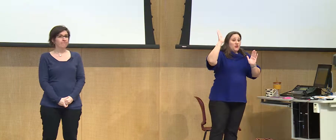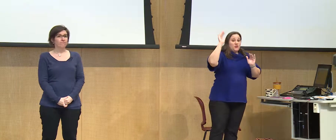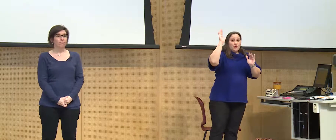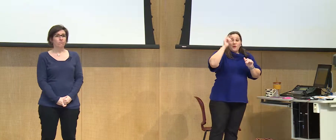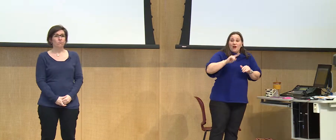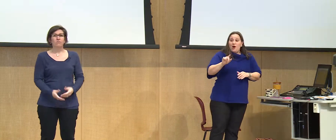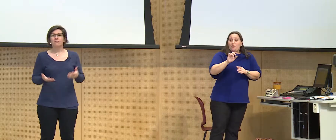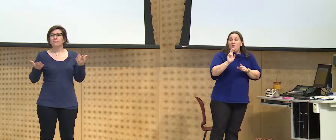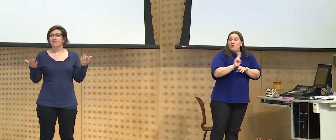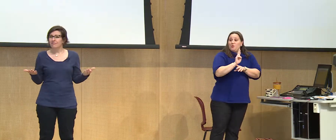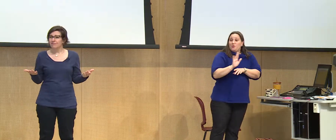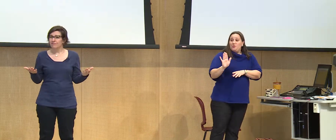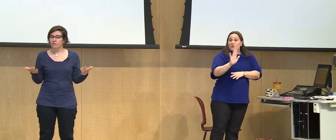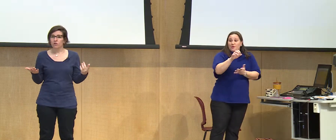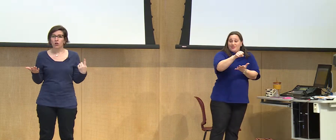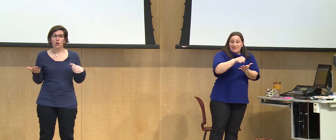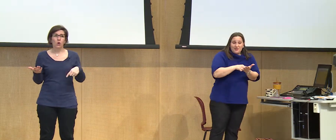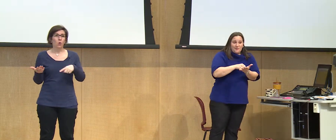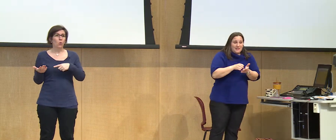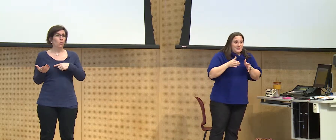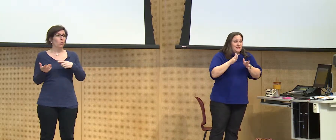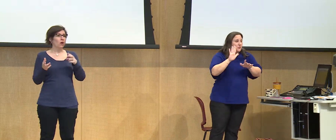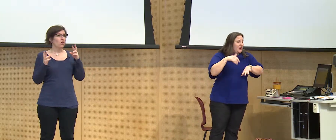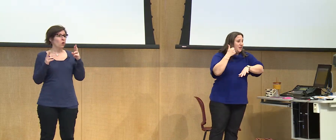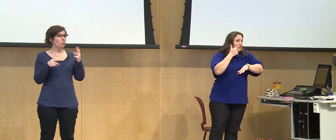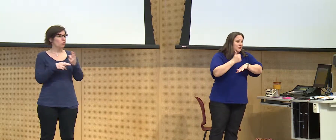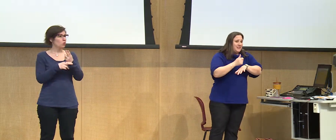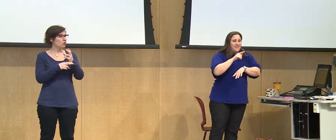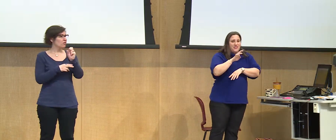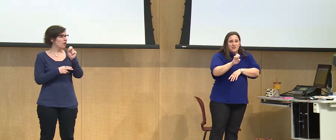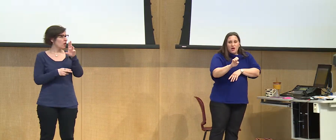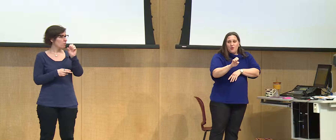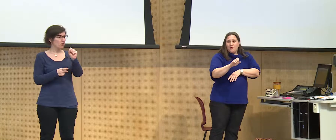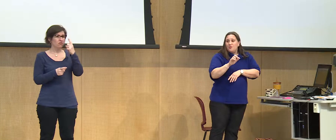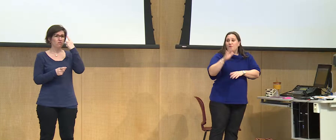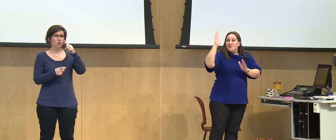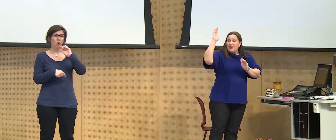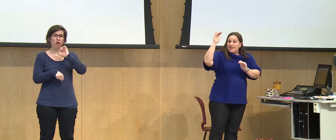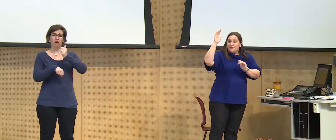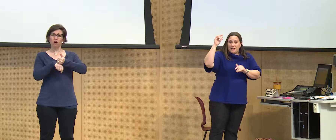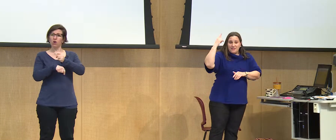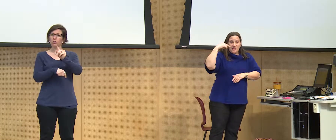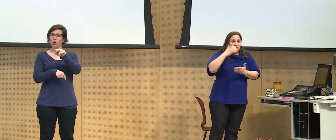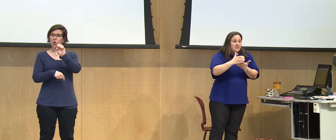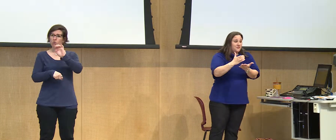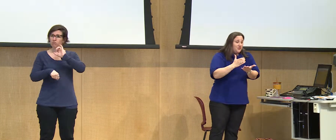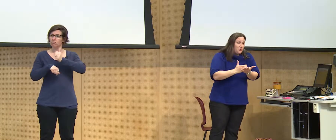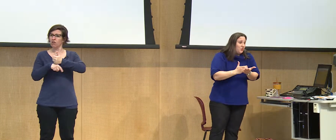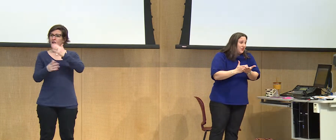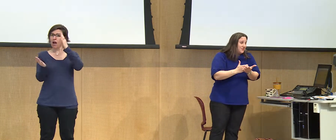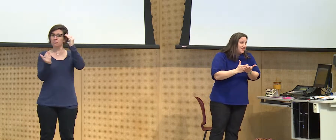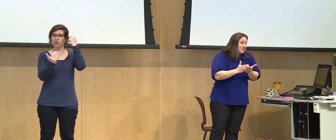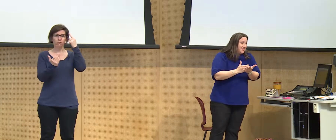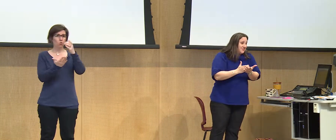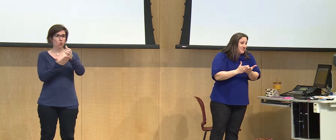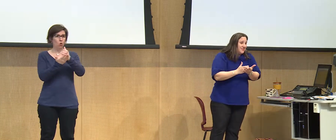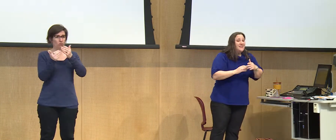So we hope you use your syllabus as a way to set the tone or the expectations for the course.